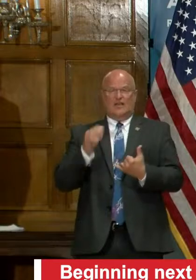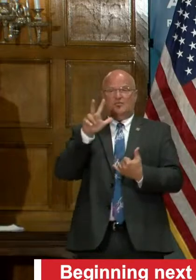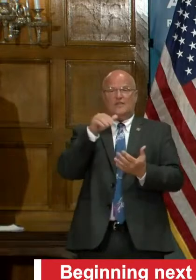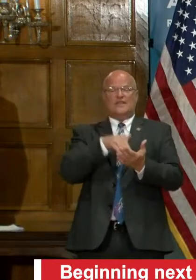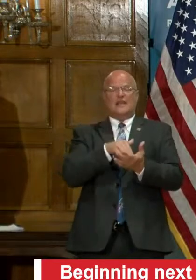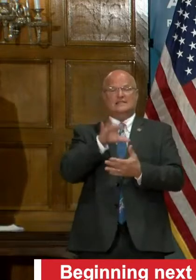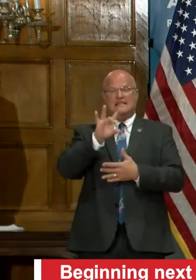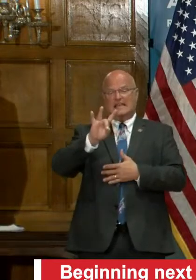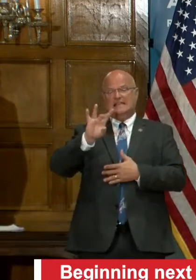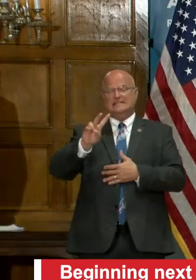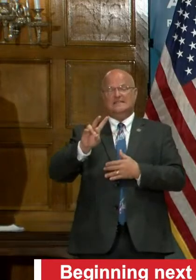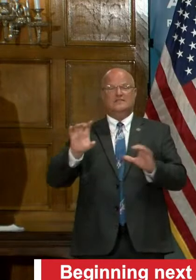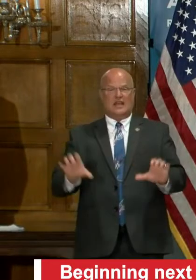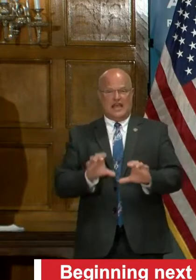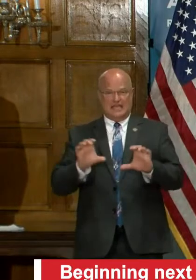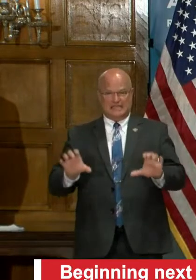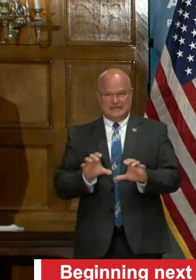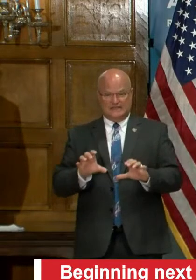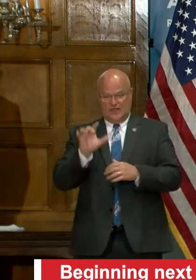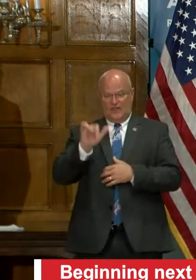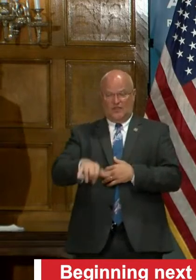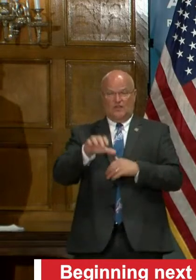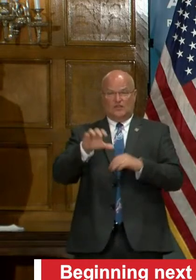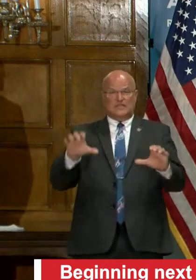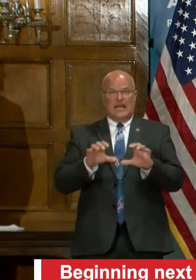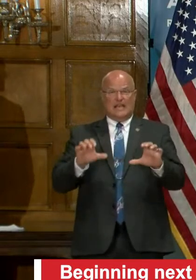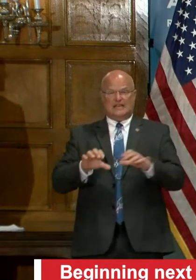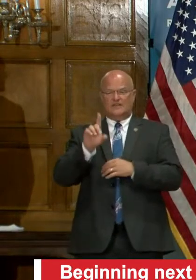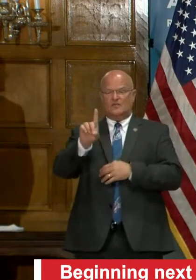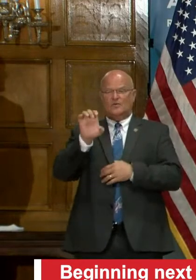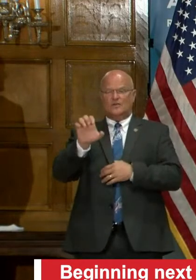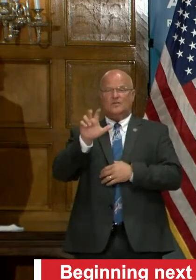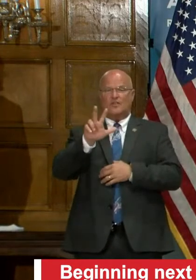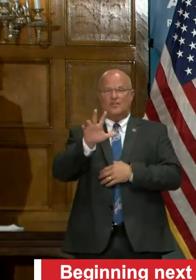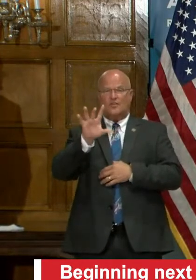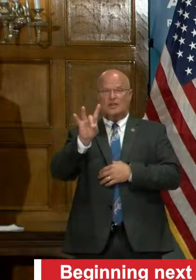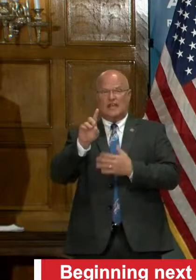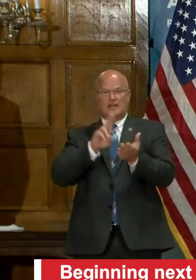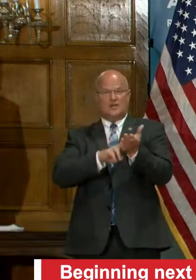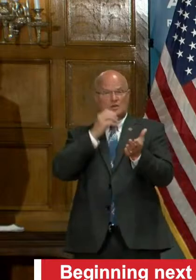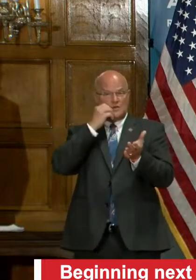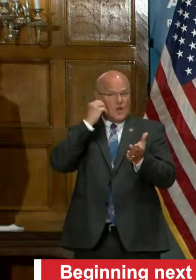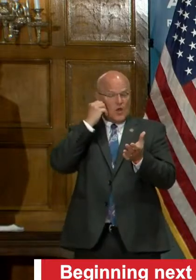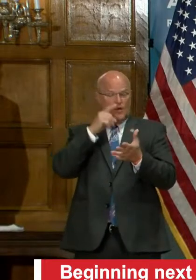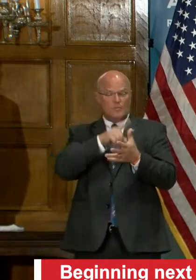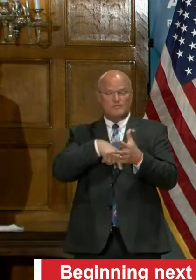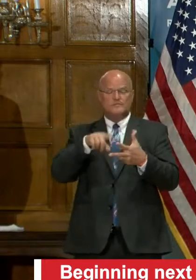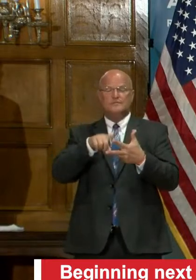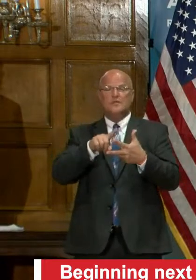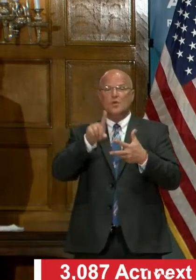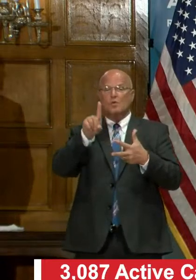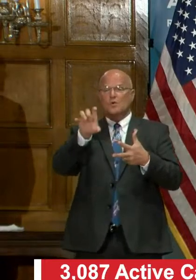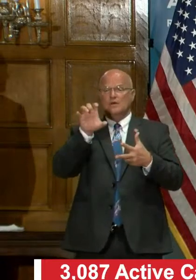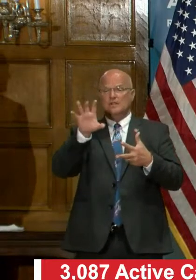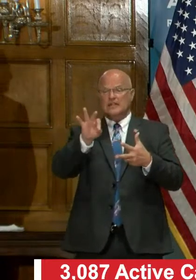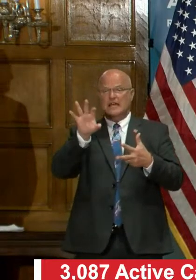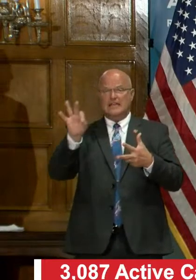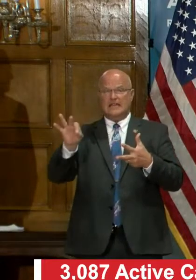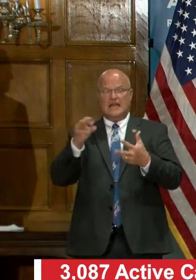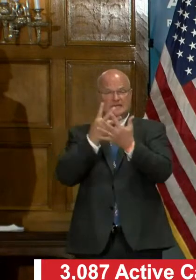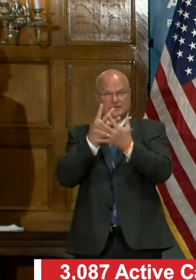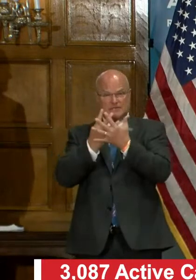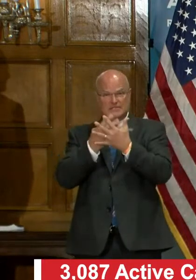3,087 are active cases, and of those active cases, 138 are in nursing homes, 199 are in